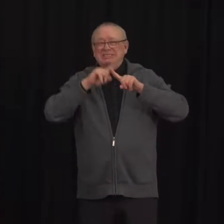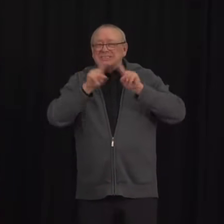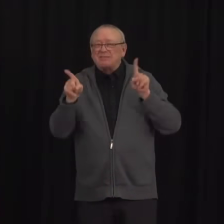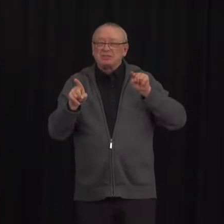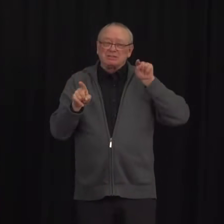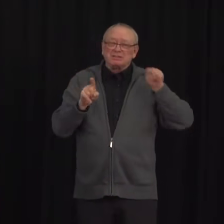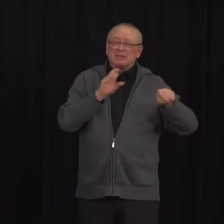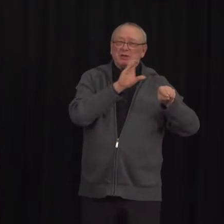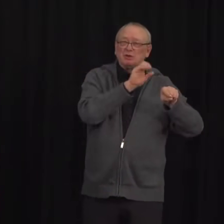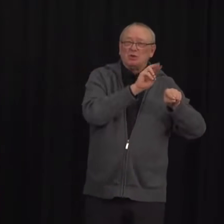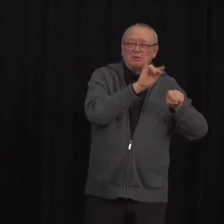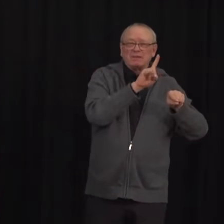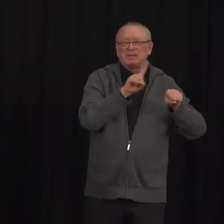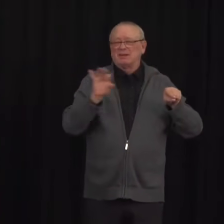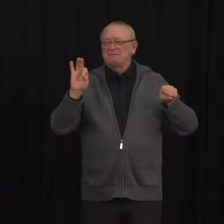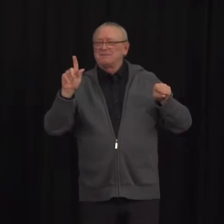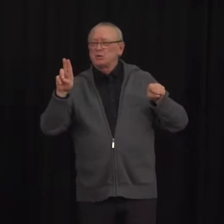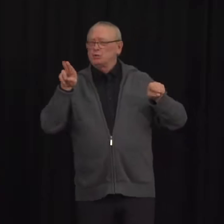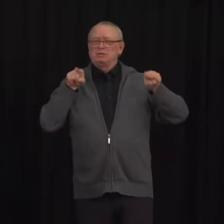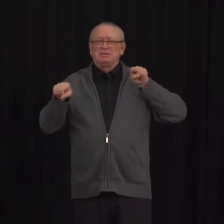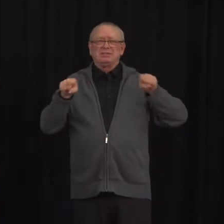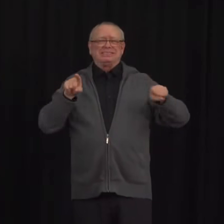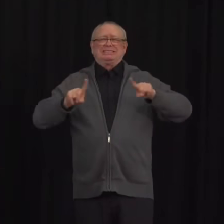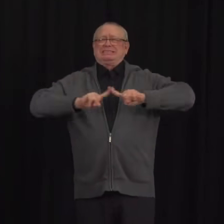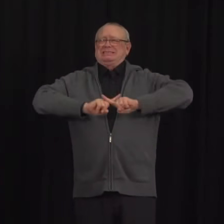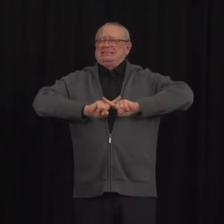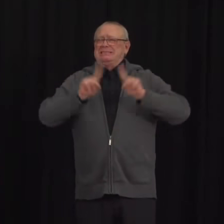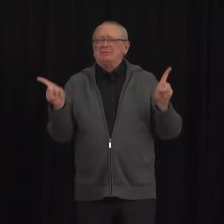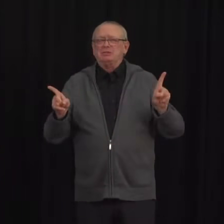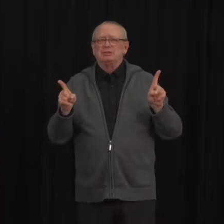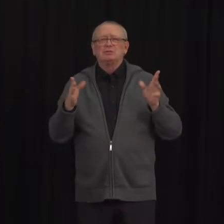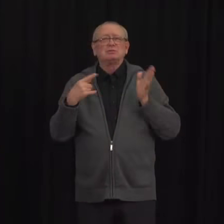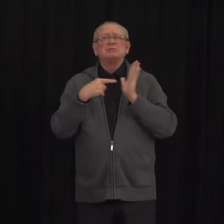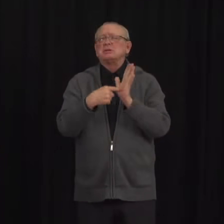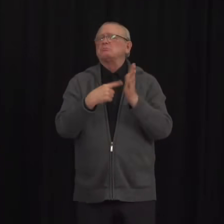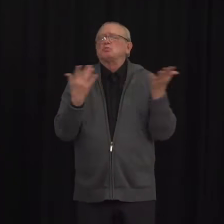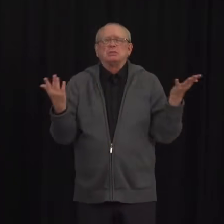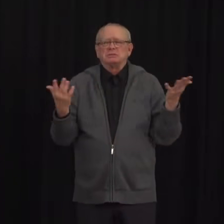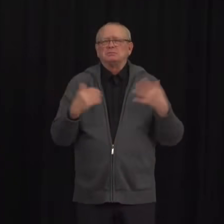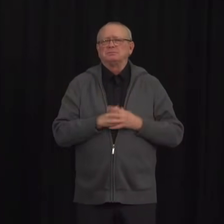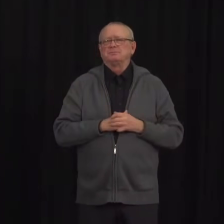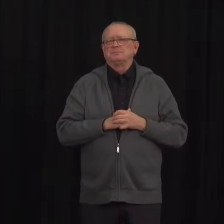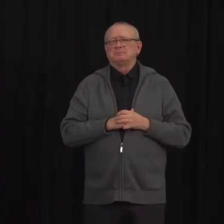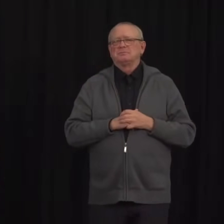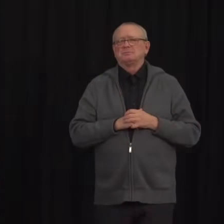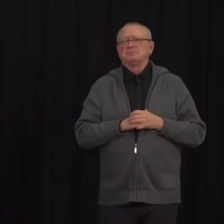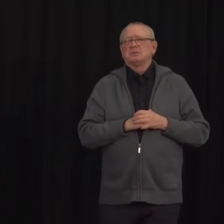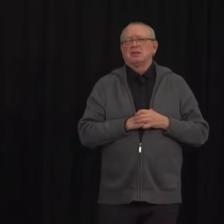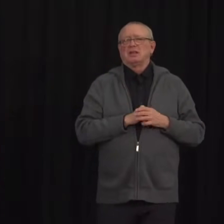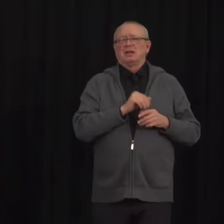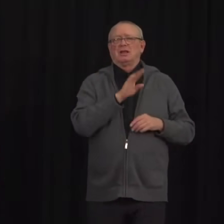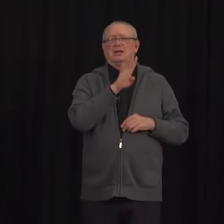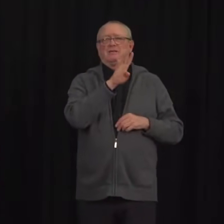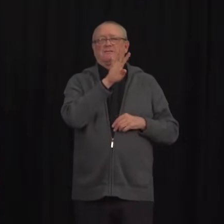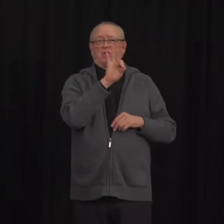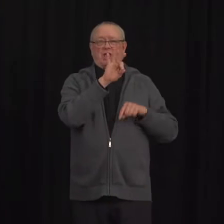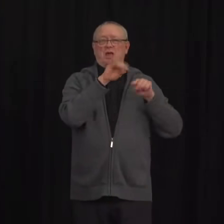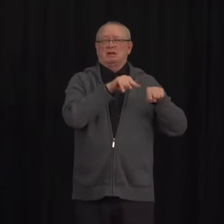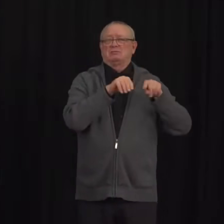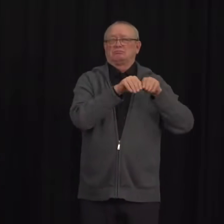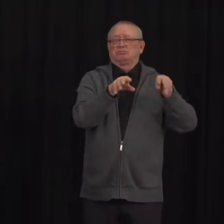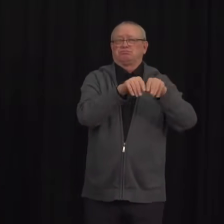and influenza. An illustrative example is that we have had 49 acute care COVID outbreaks in